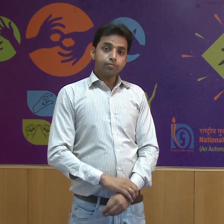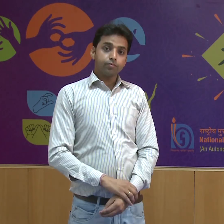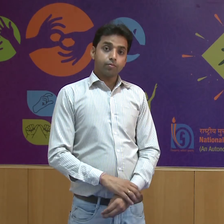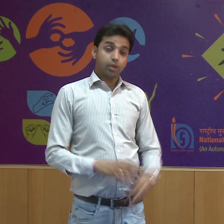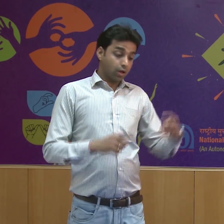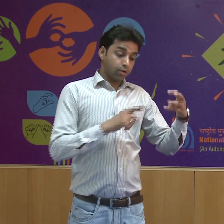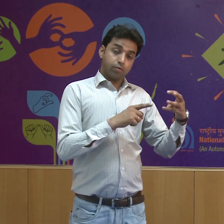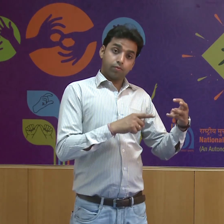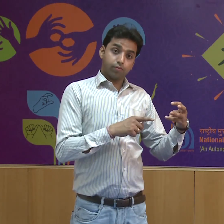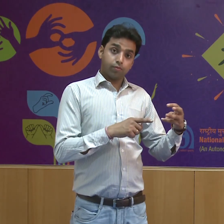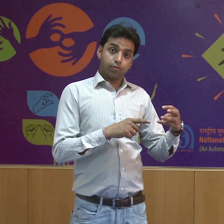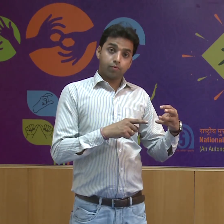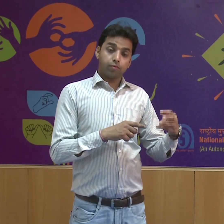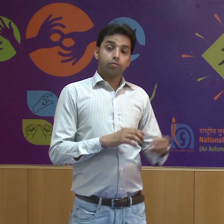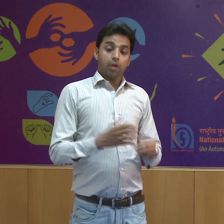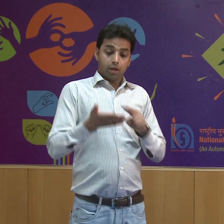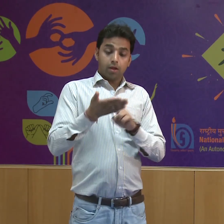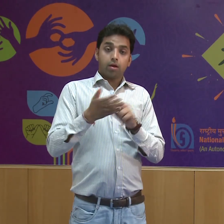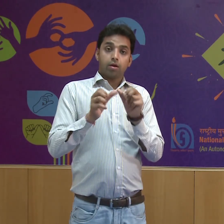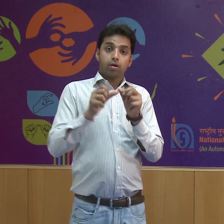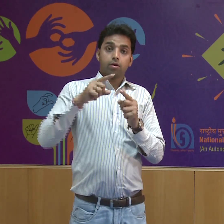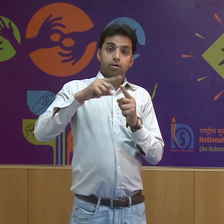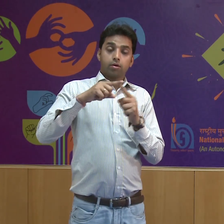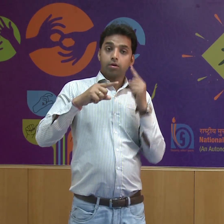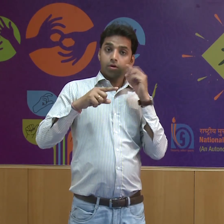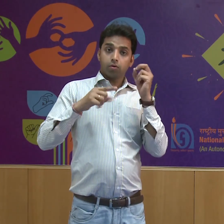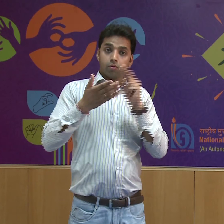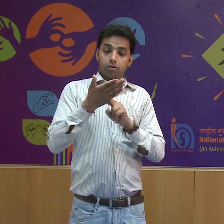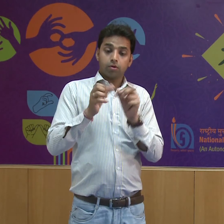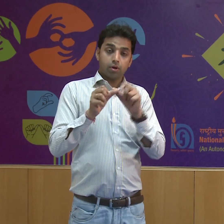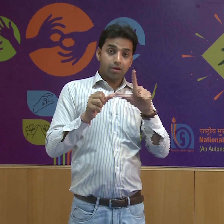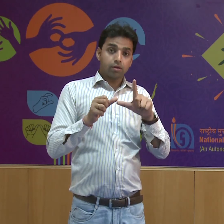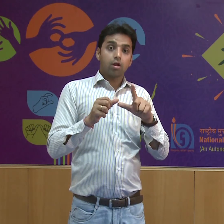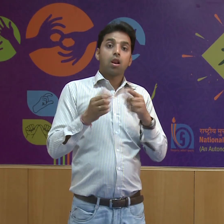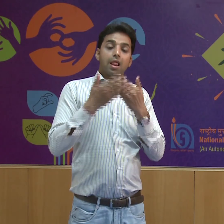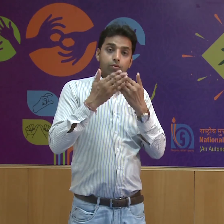Number 4, National Education Policy and its objectives.